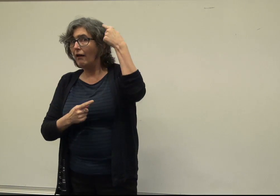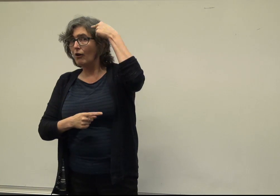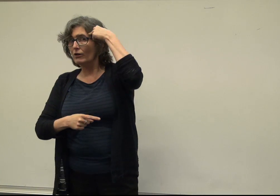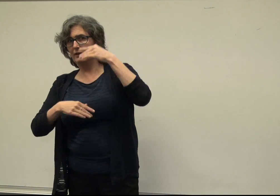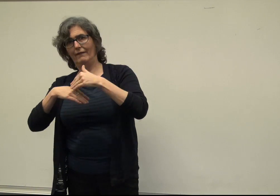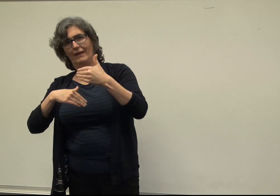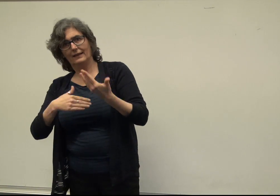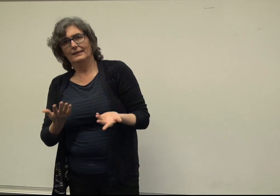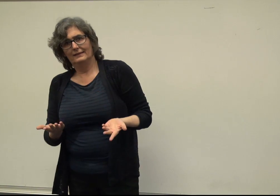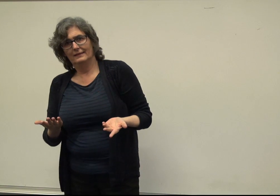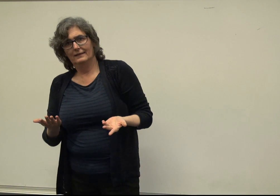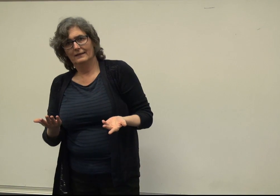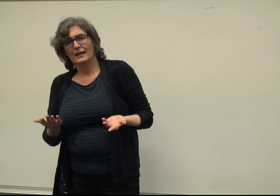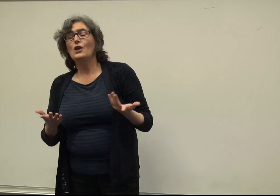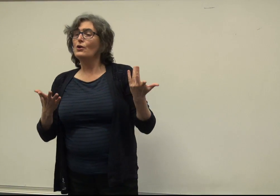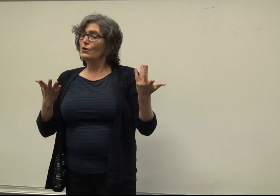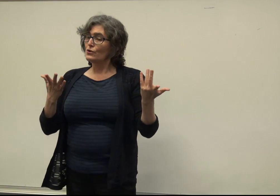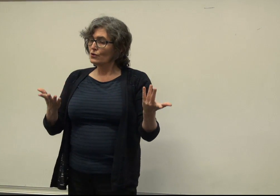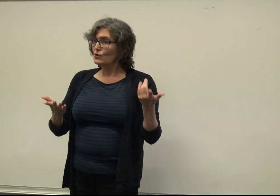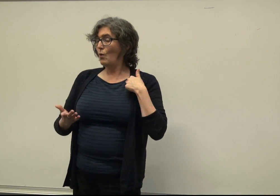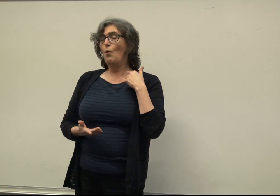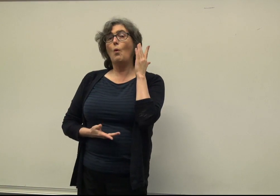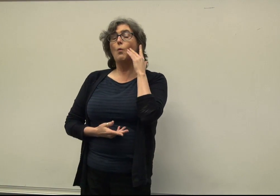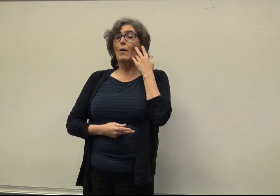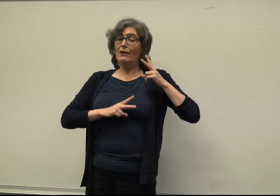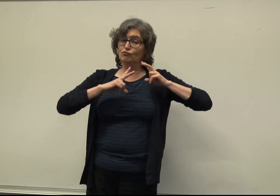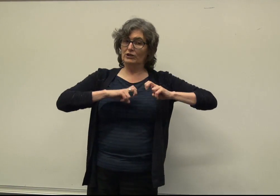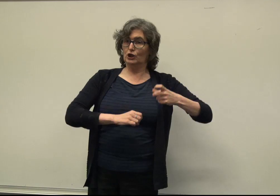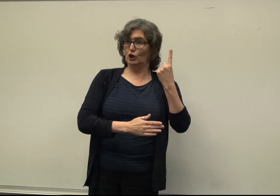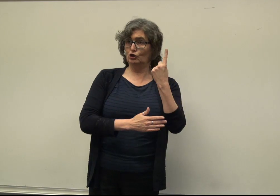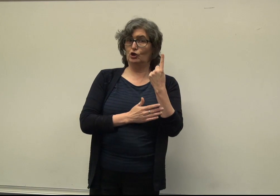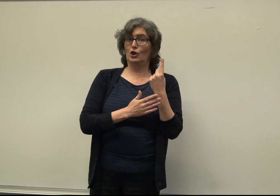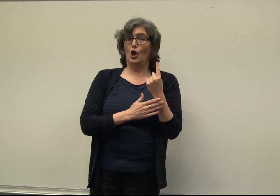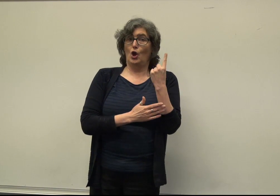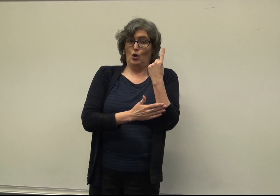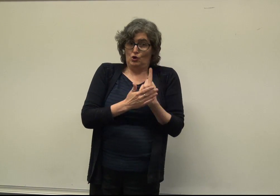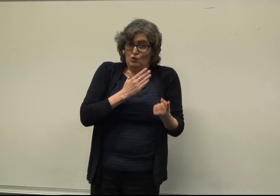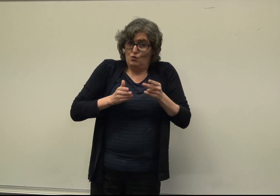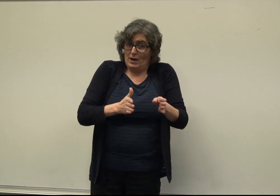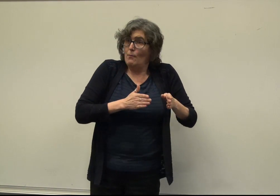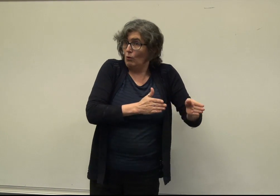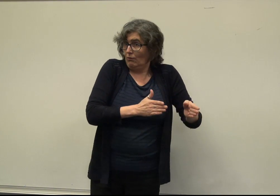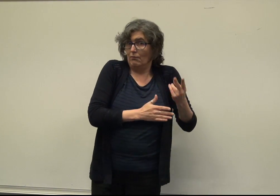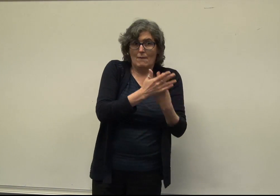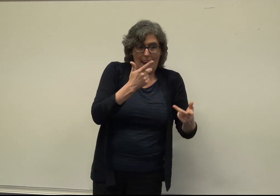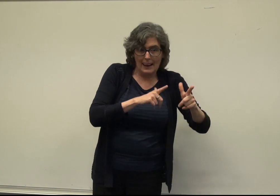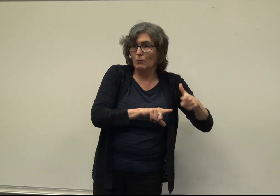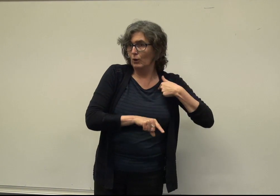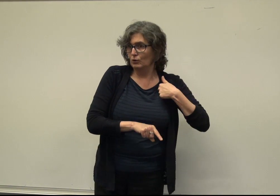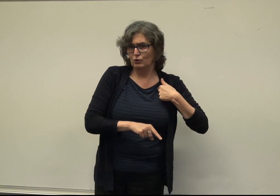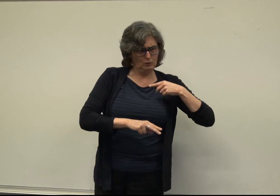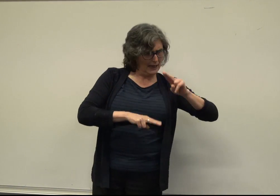typical tasks that are used in research on unimodal bilinguals to test the control of attention, for example, are